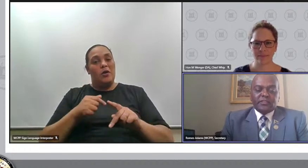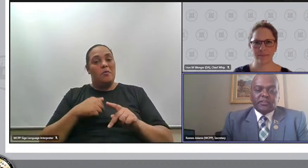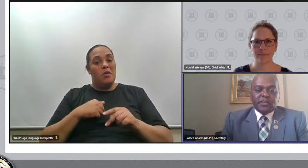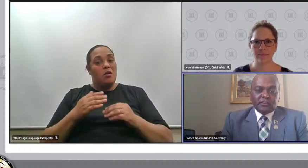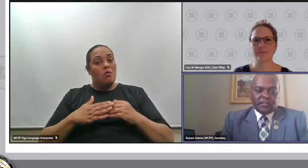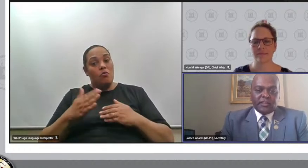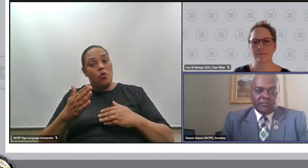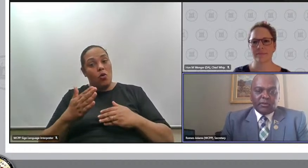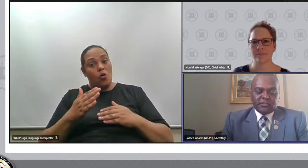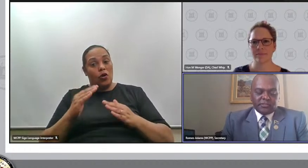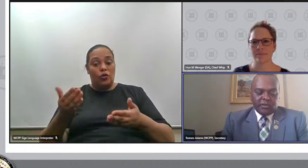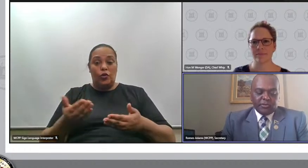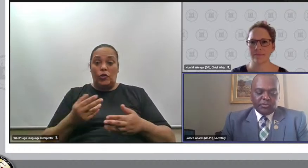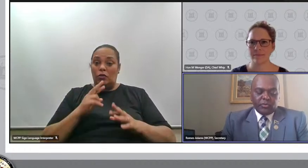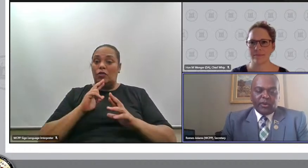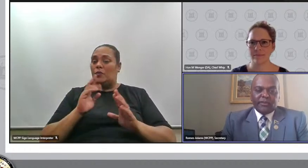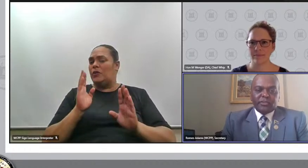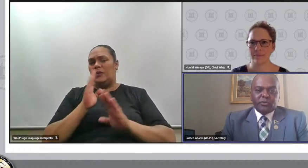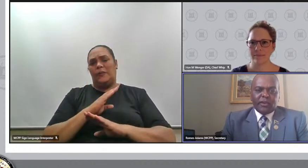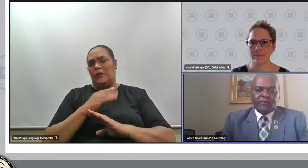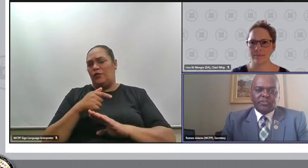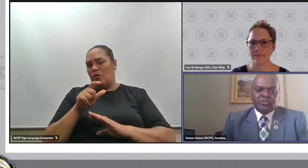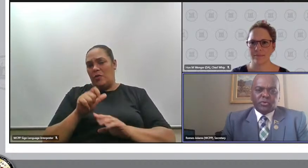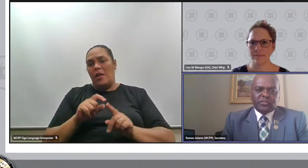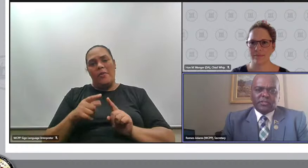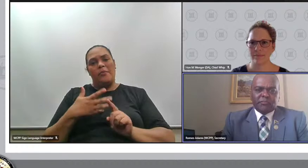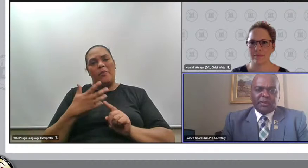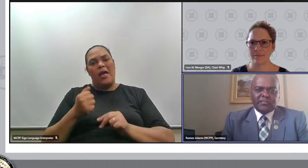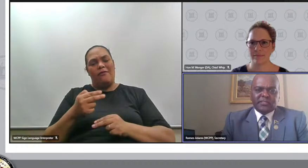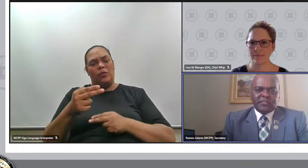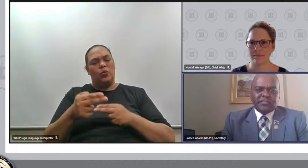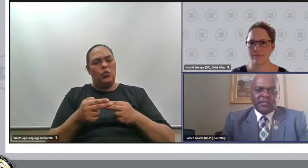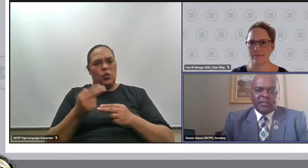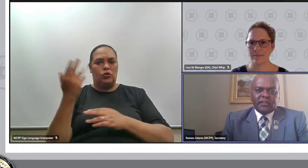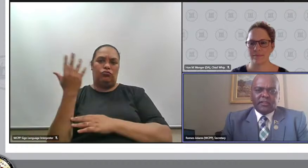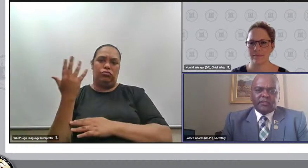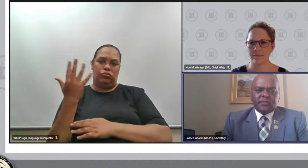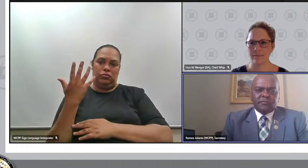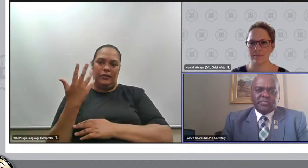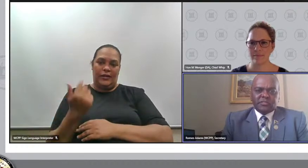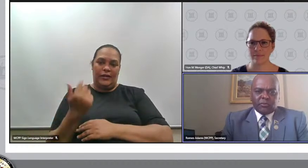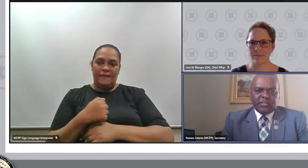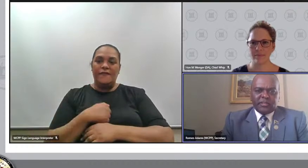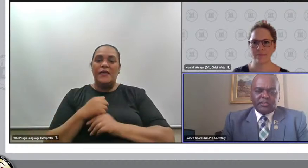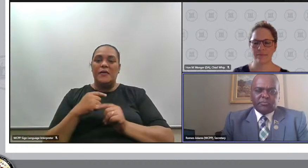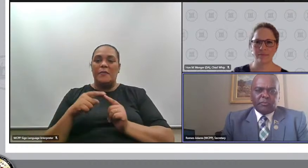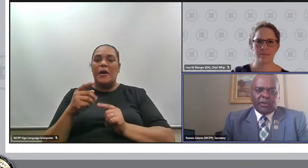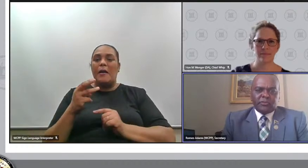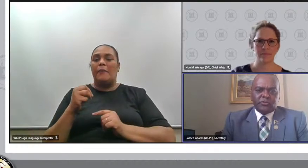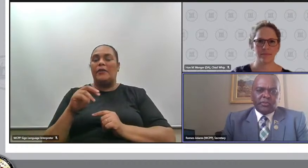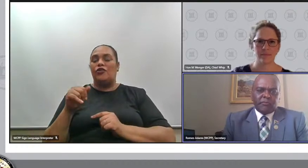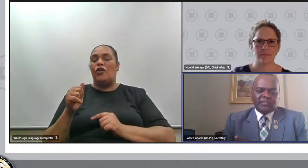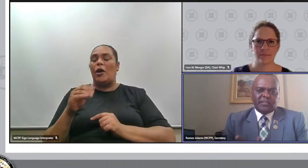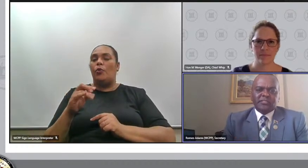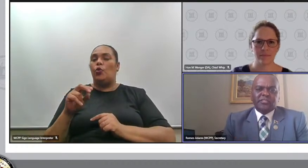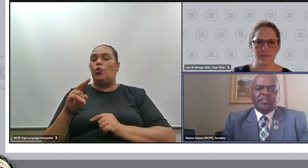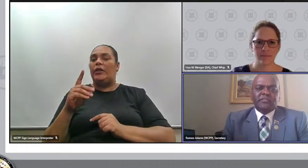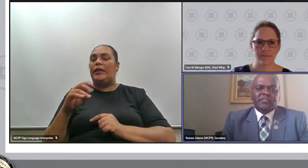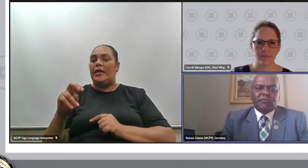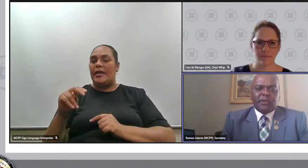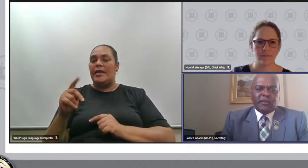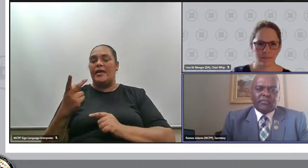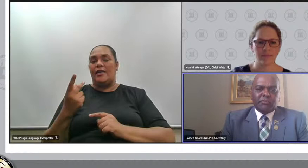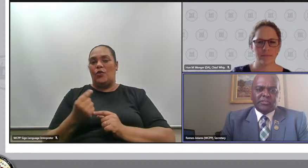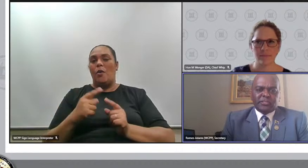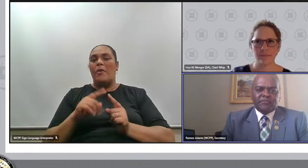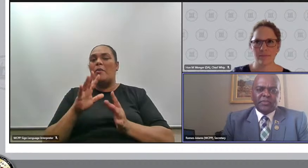further introductory remarks, Chairperson. We, however, do have a short presentation that Mr. Jawadeen is prepared to do that basically just gives